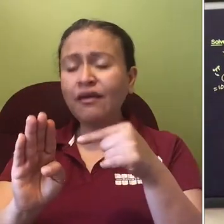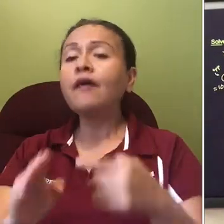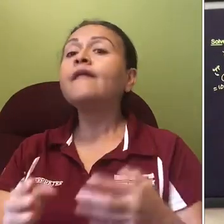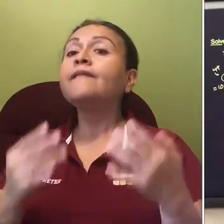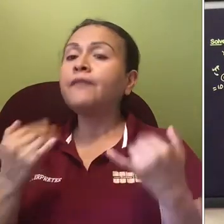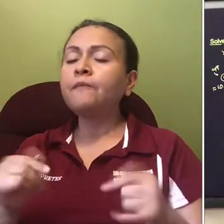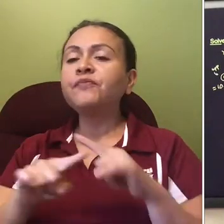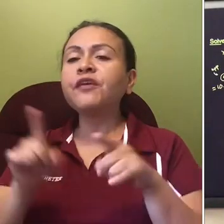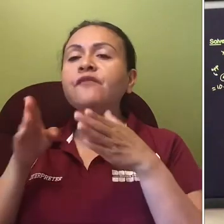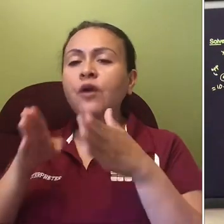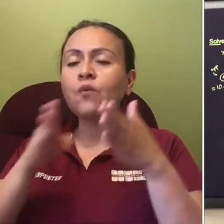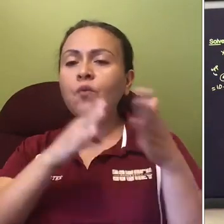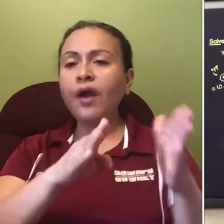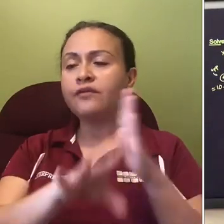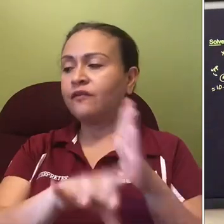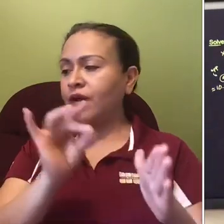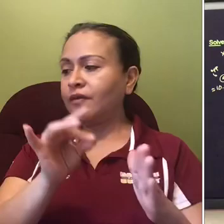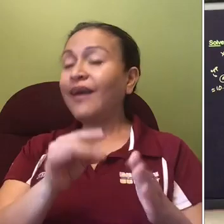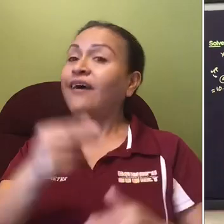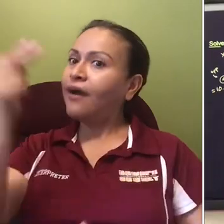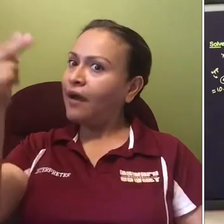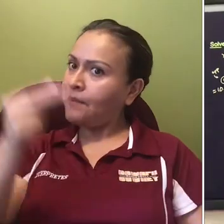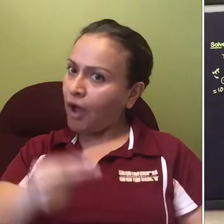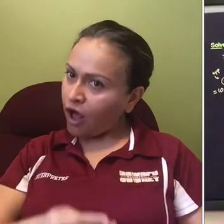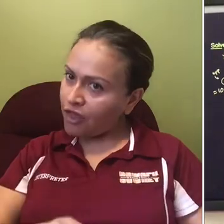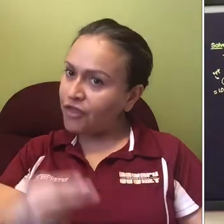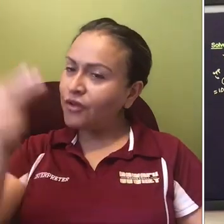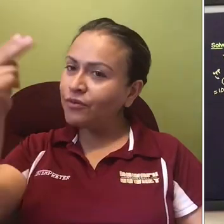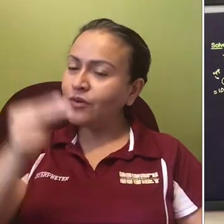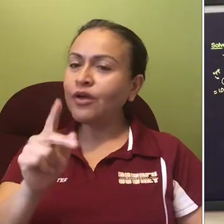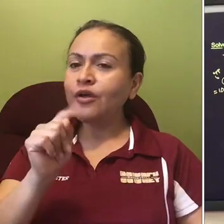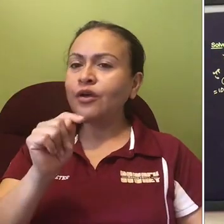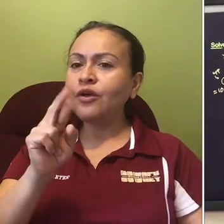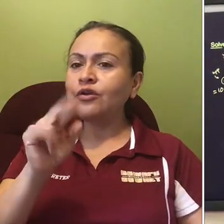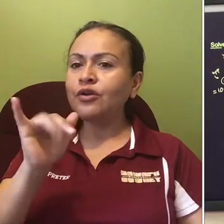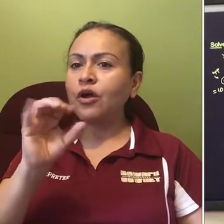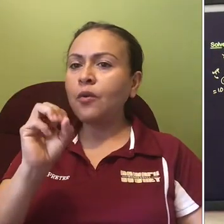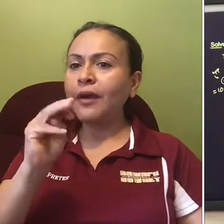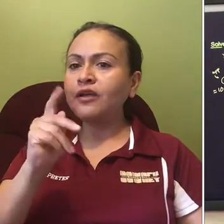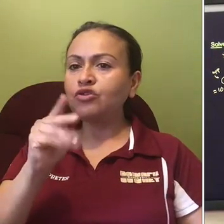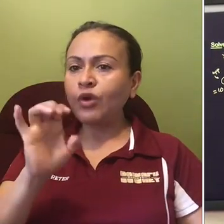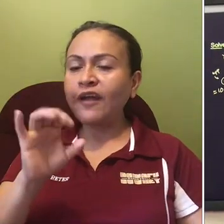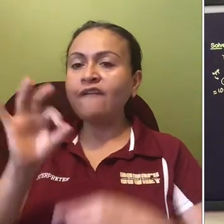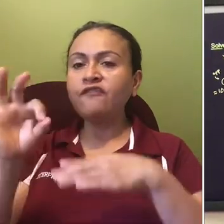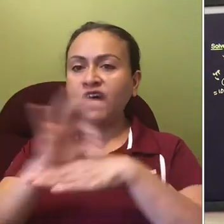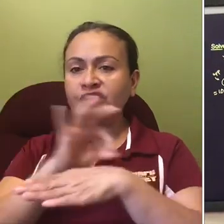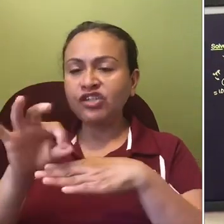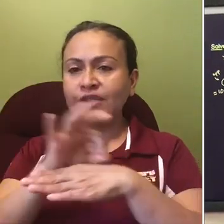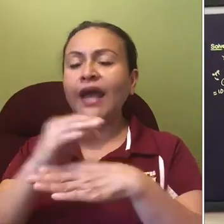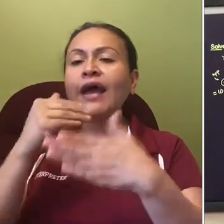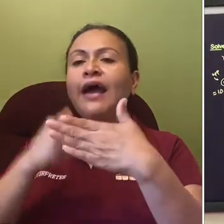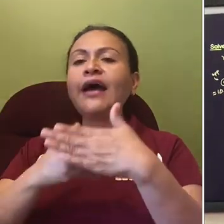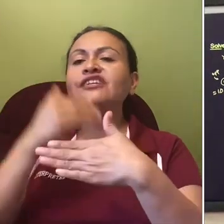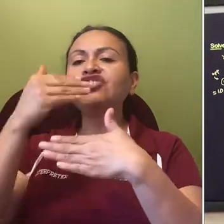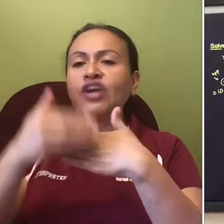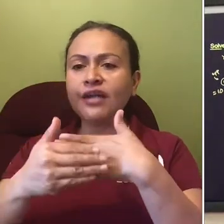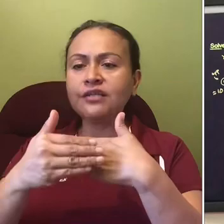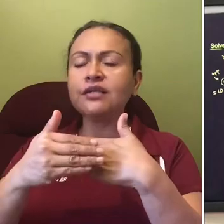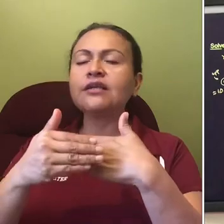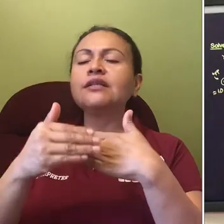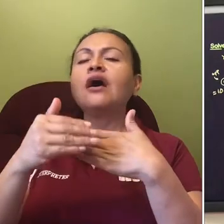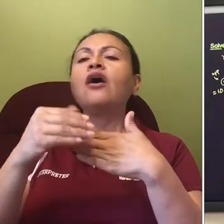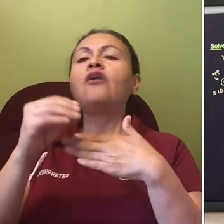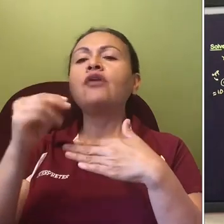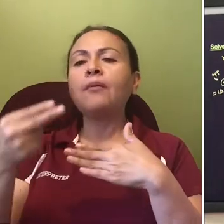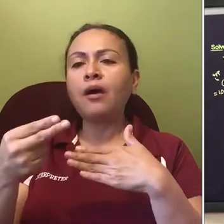Well, there's several ways to do it. This is a hypotenuse, so we could use trigonometric functions that deal with adjacent over hypotenuse or opposite over